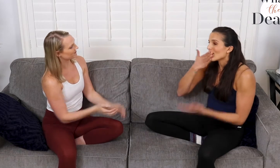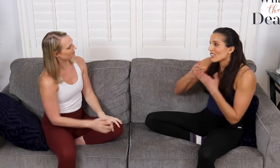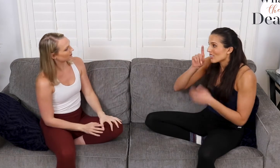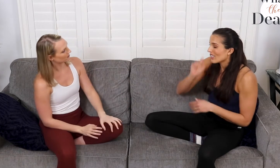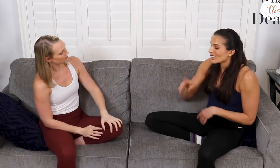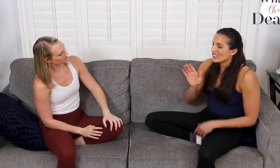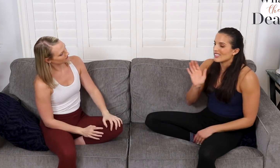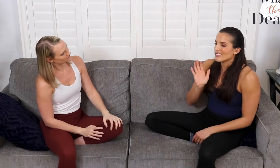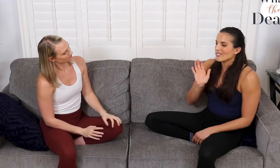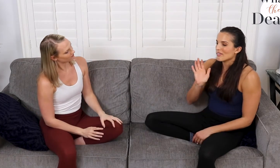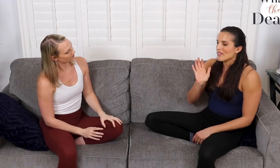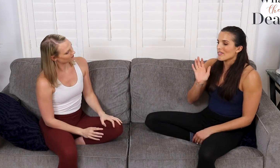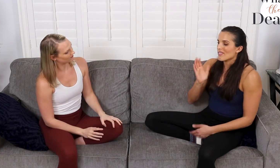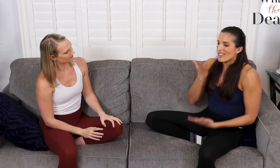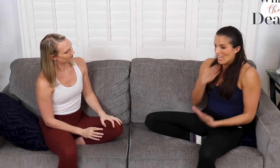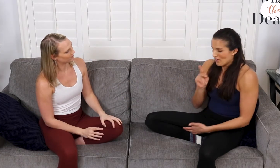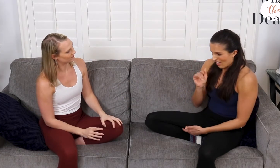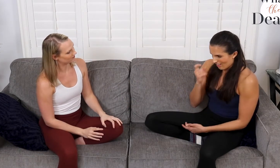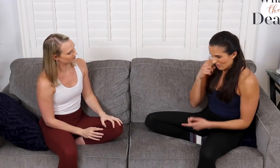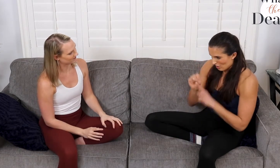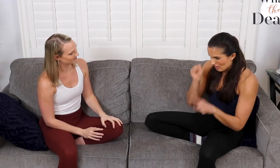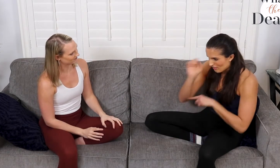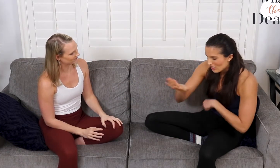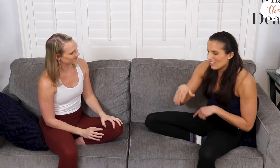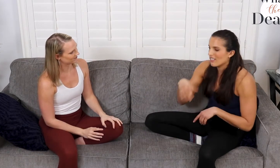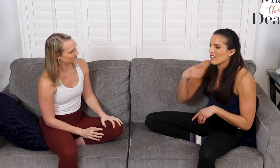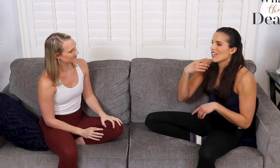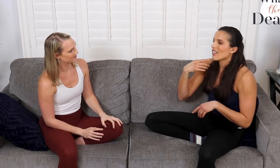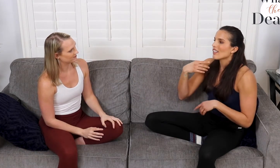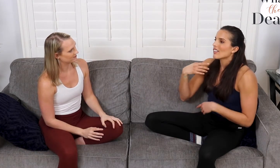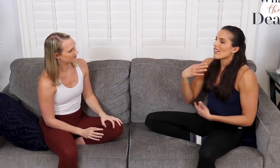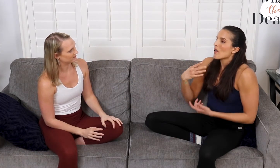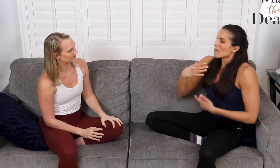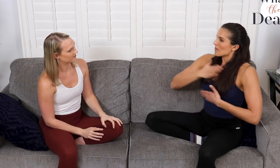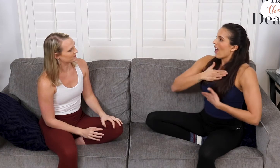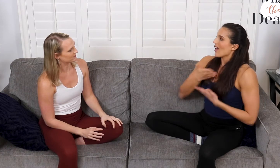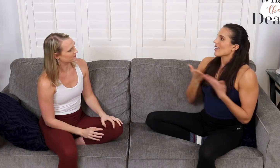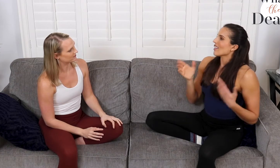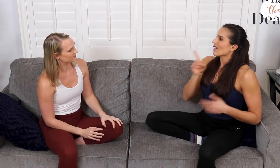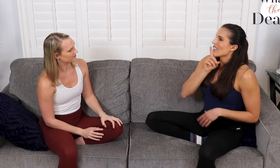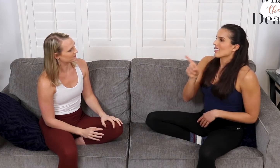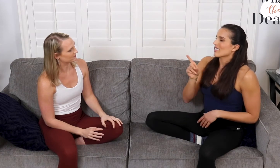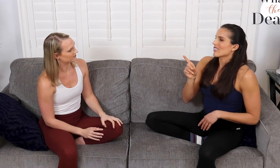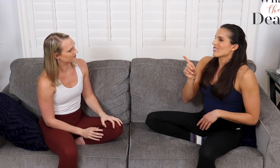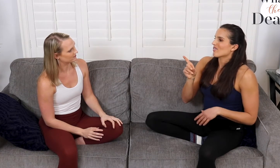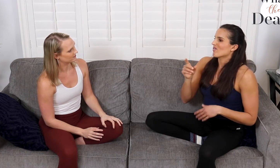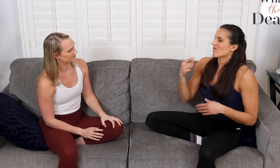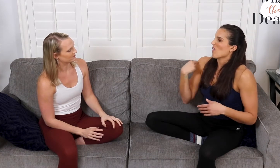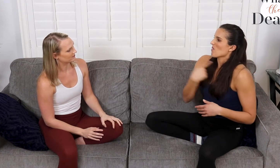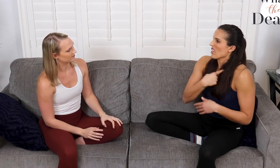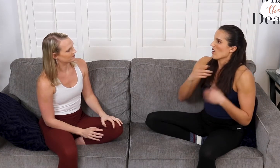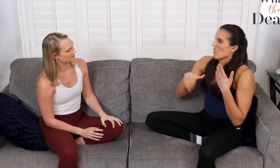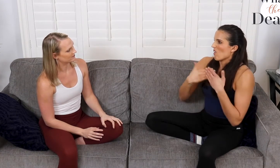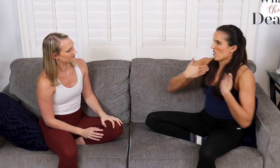have listeners right now willing to hear us out and hear our stories and open their hearts and open their minds to